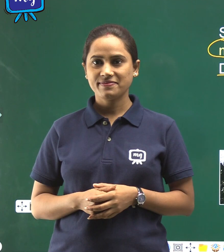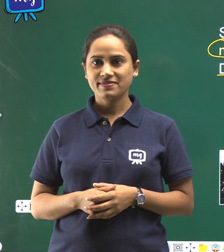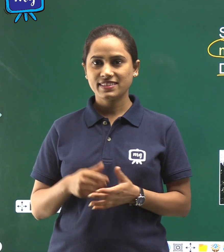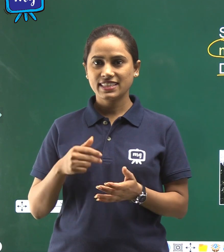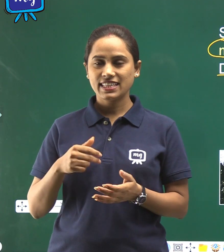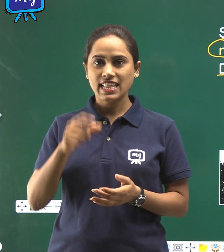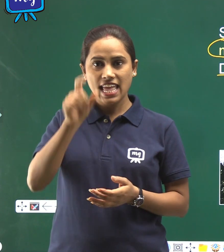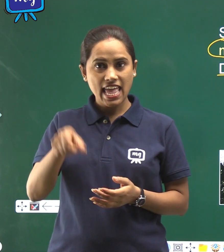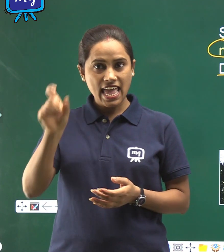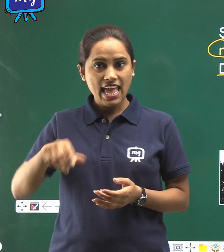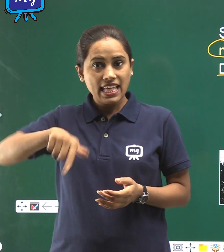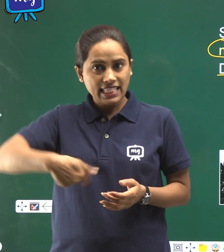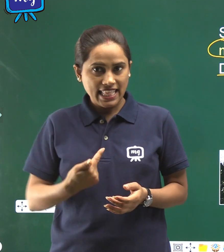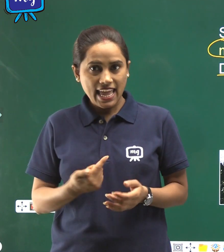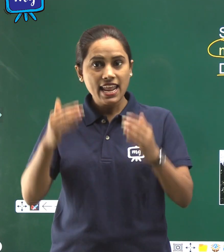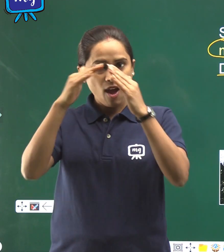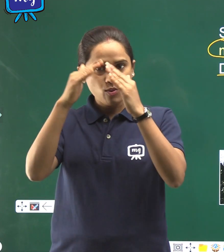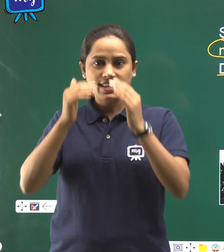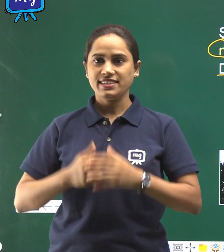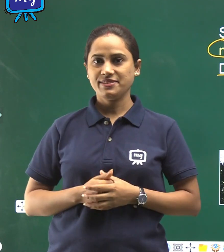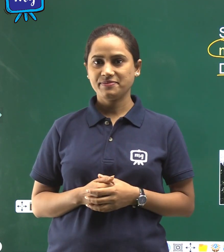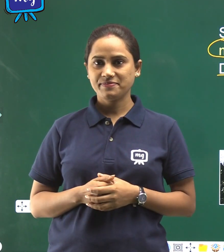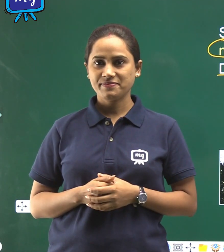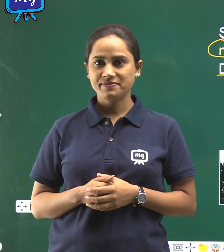Their houses